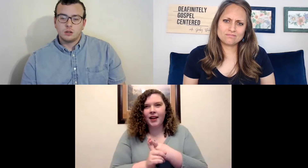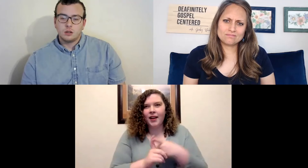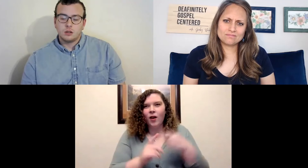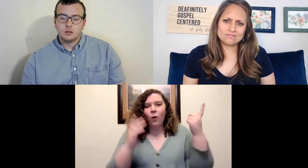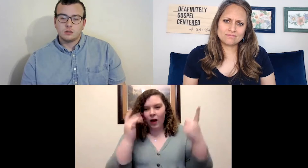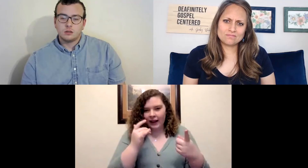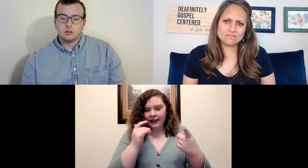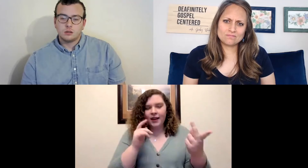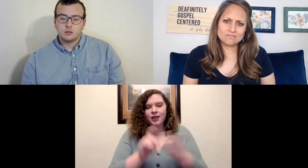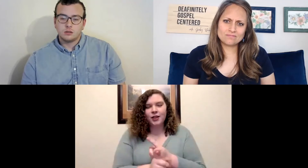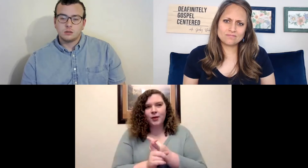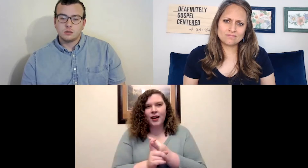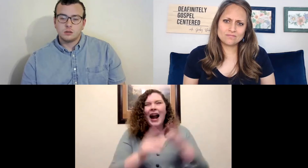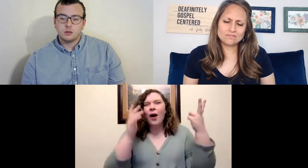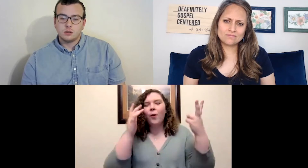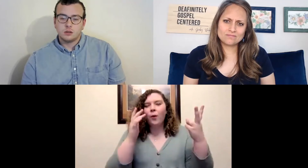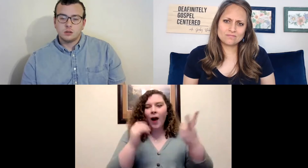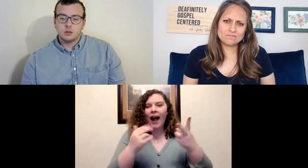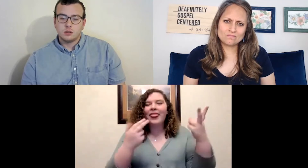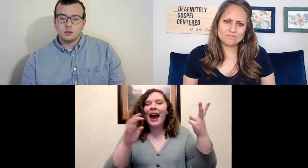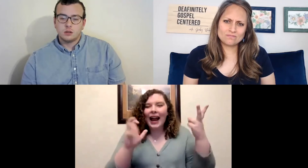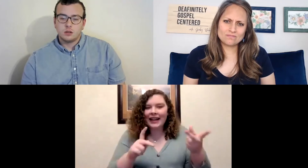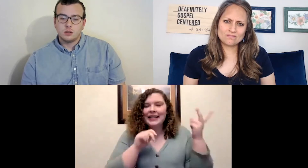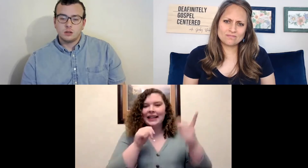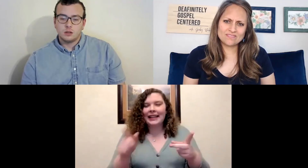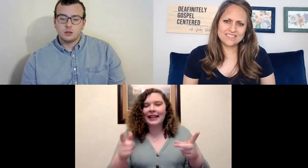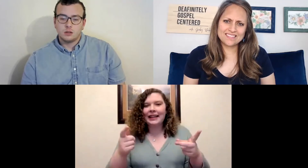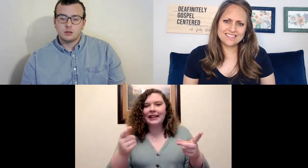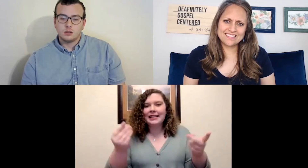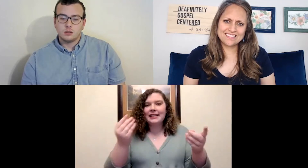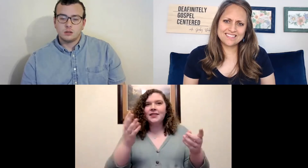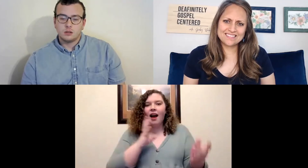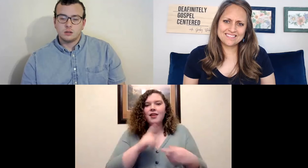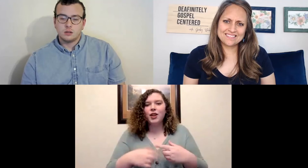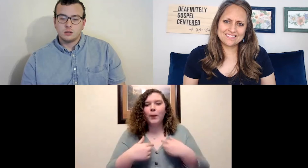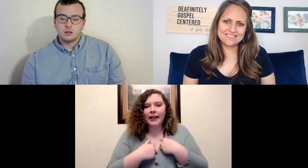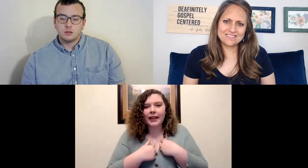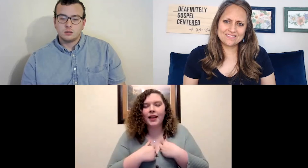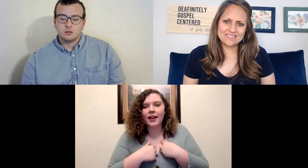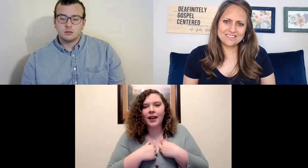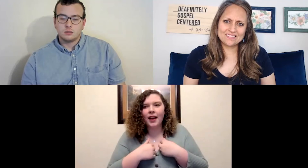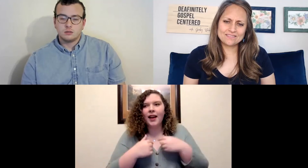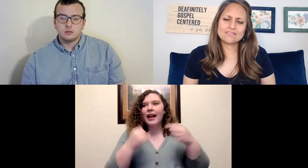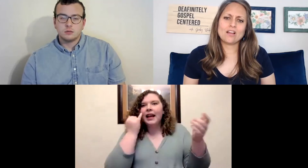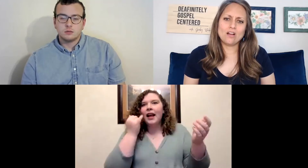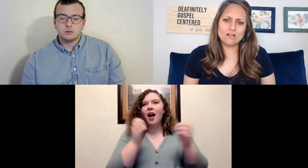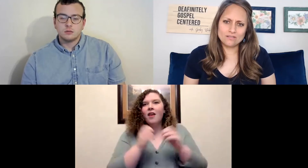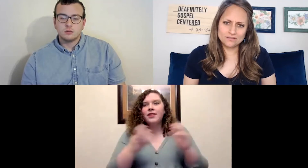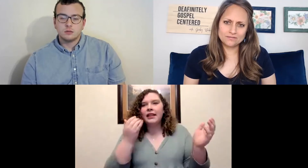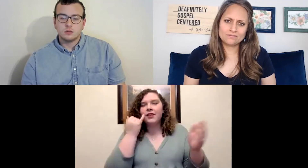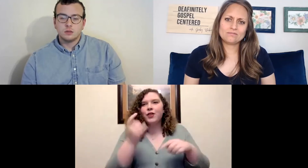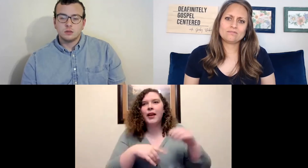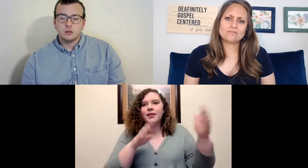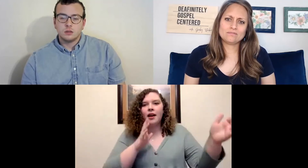head was, 1, why? And 2, why the heck didn't he talk to